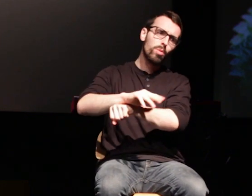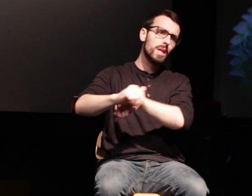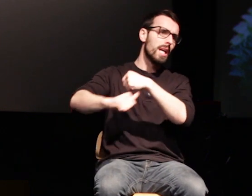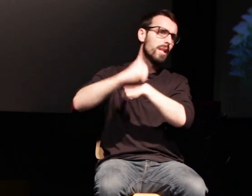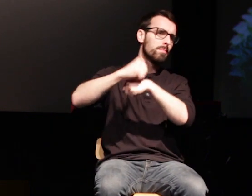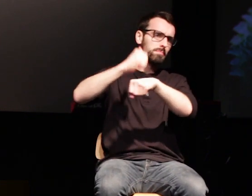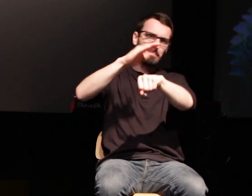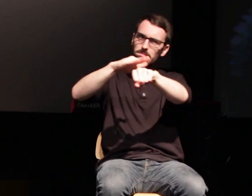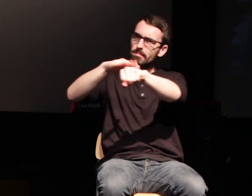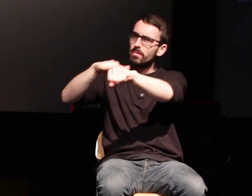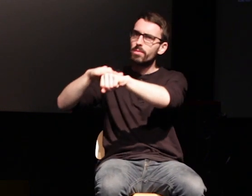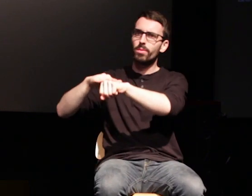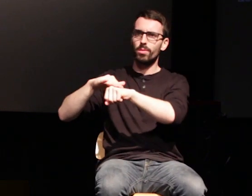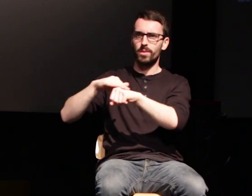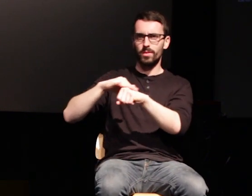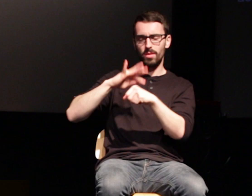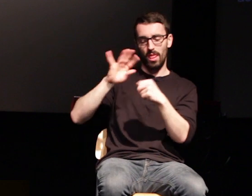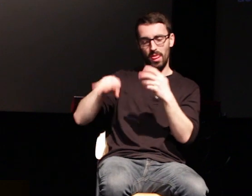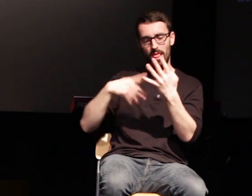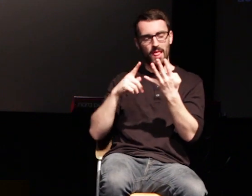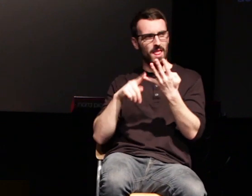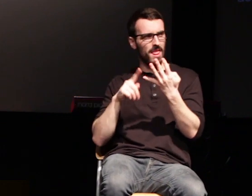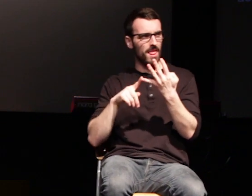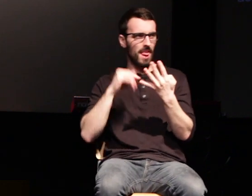And then the last thing,